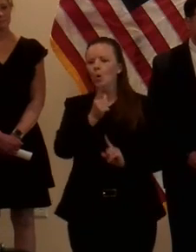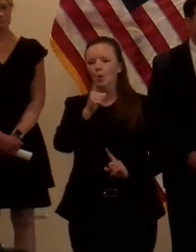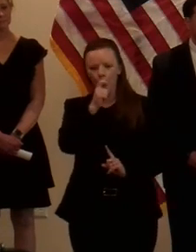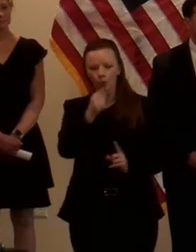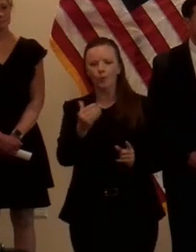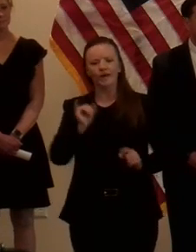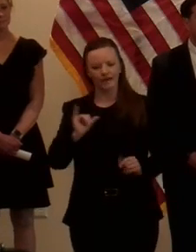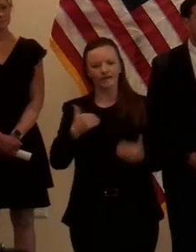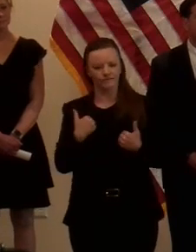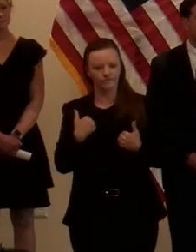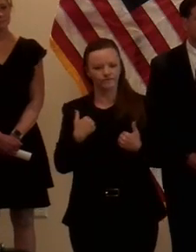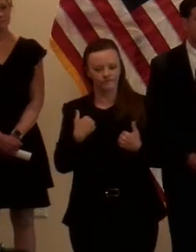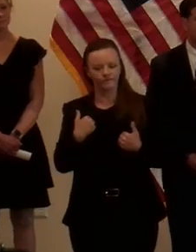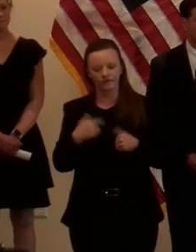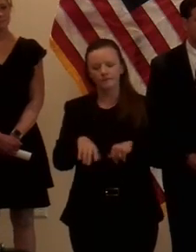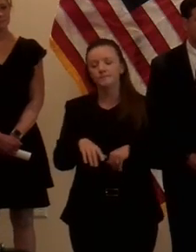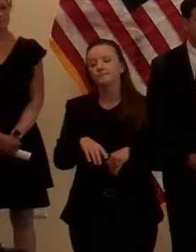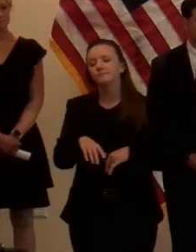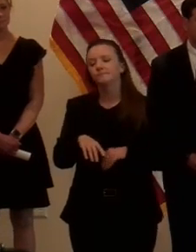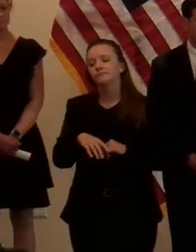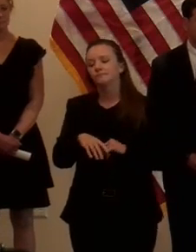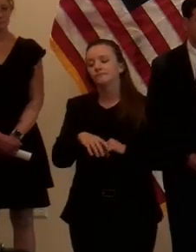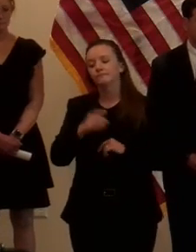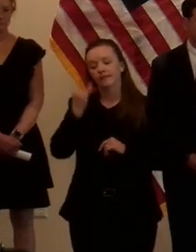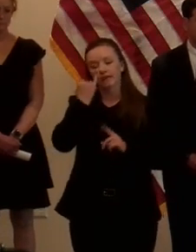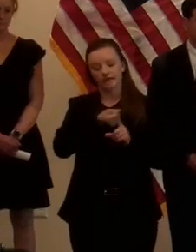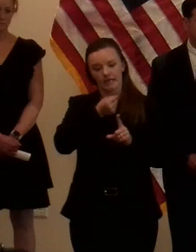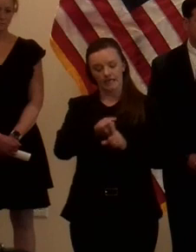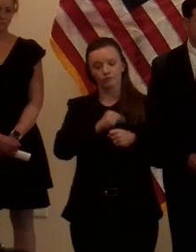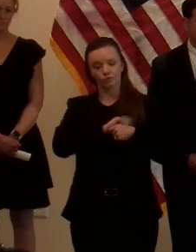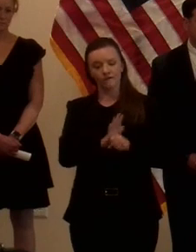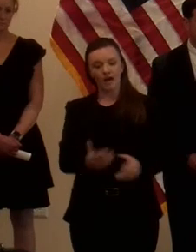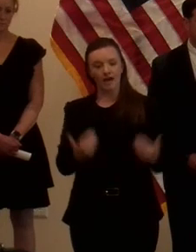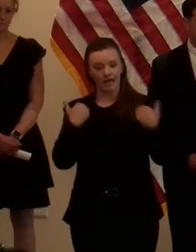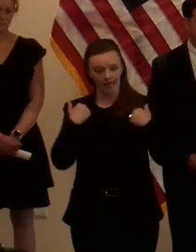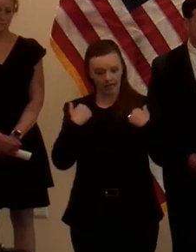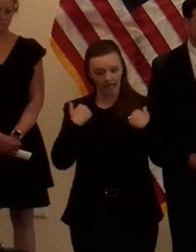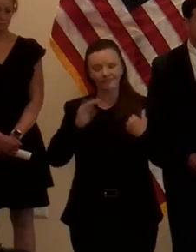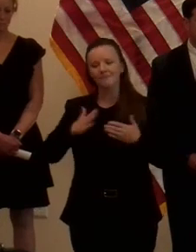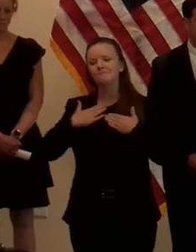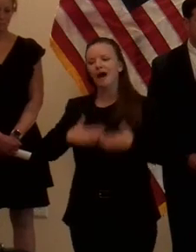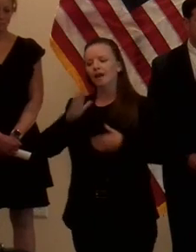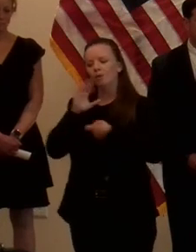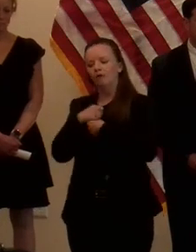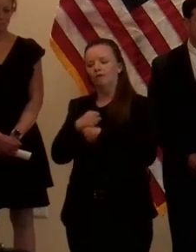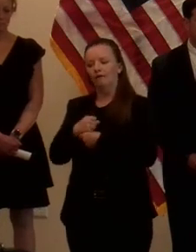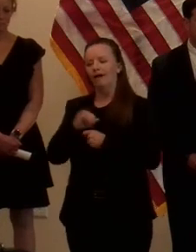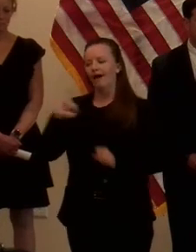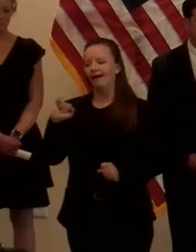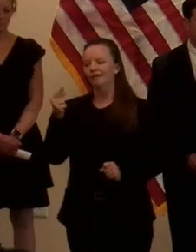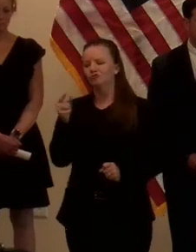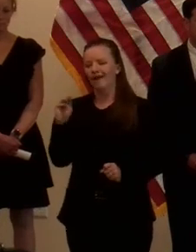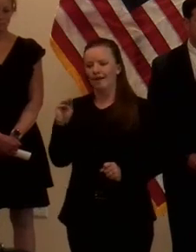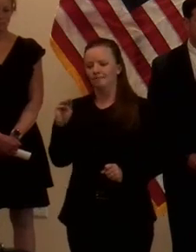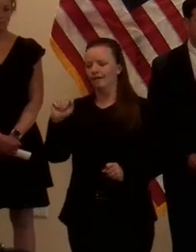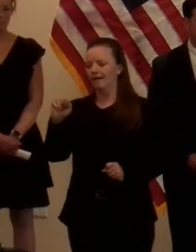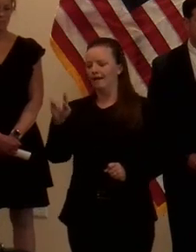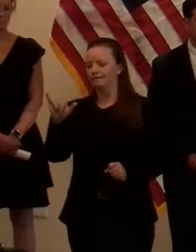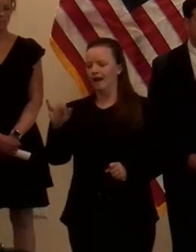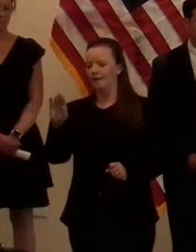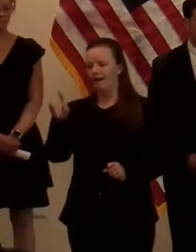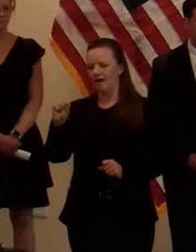the infection. Early on, once you get the infection, you have your body makes antibodies called IgM antibodies.